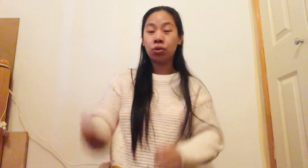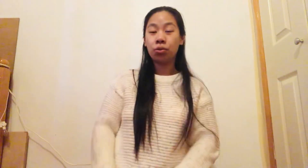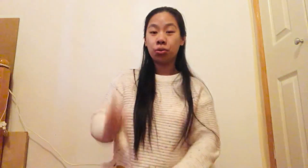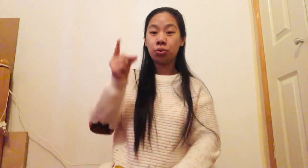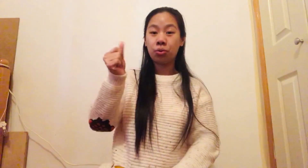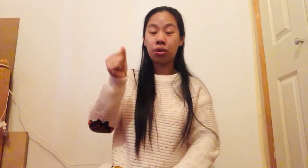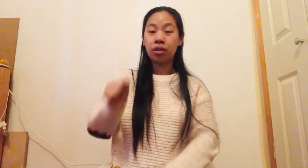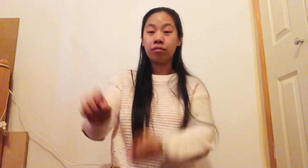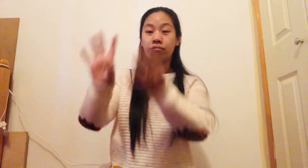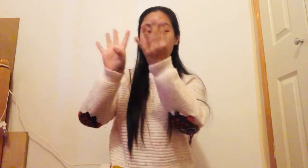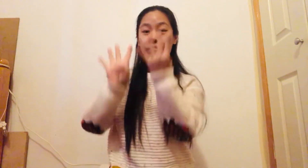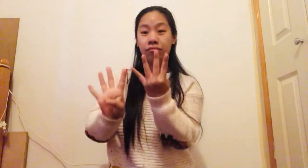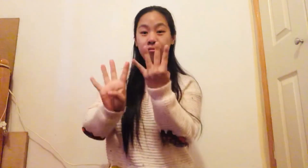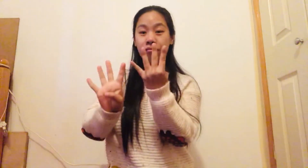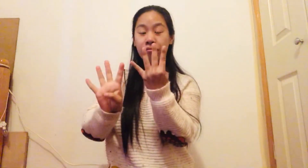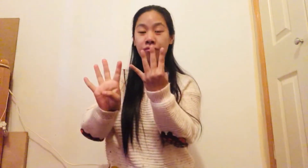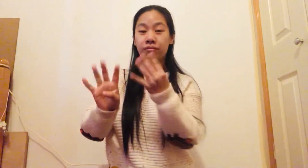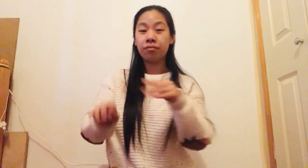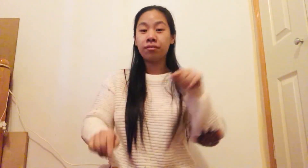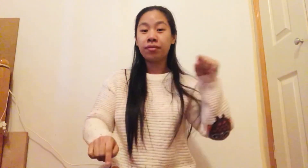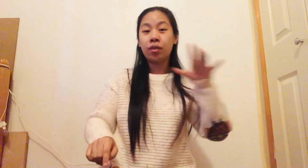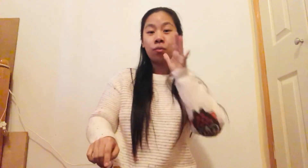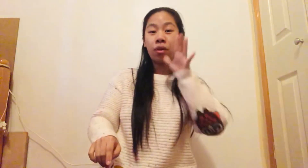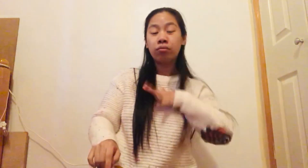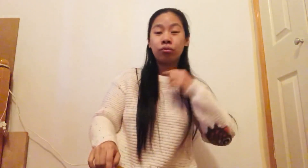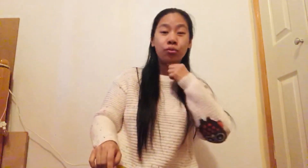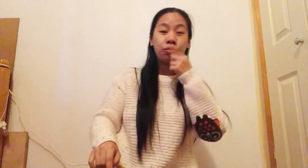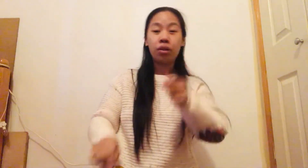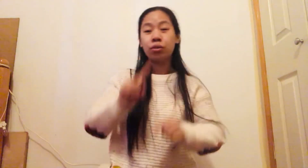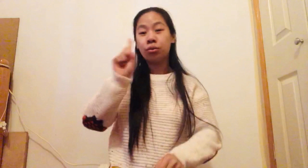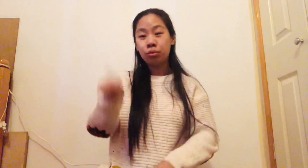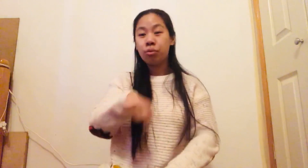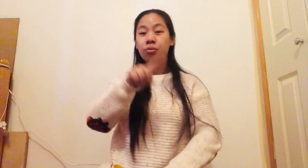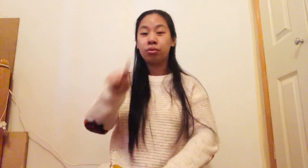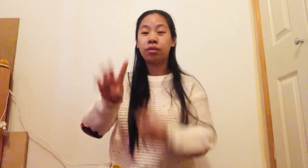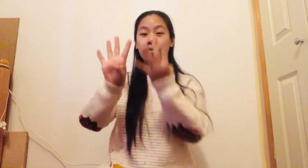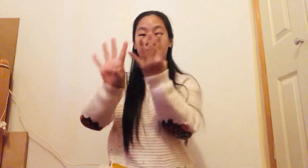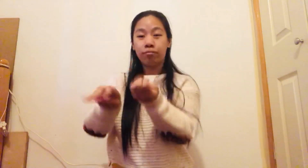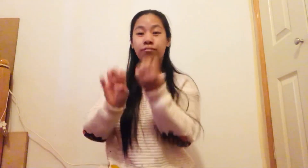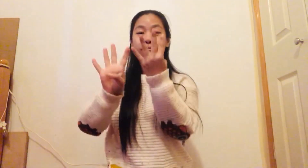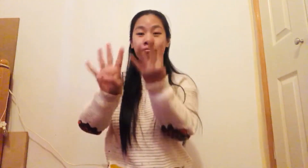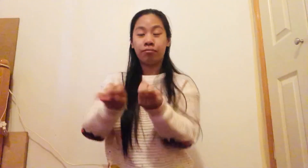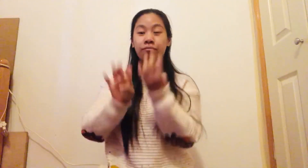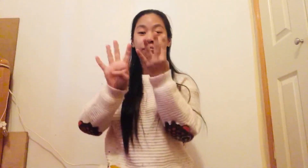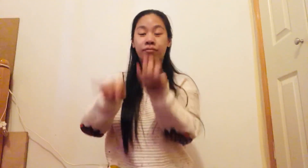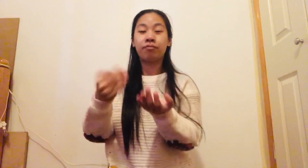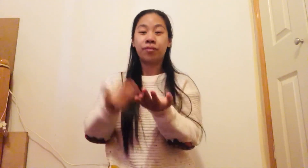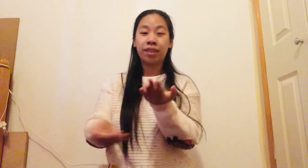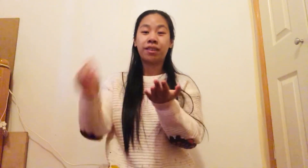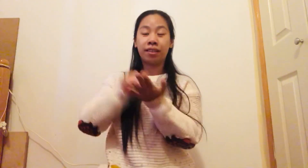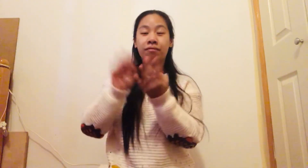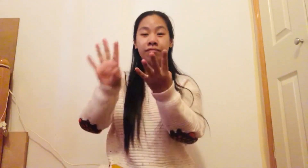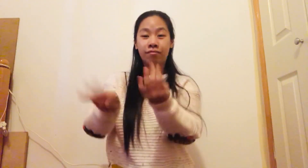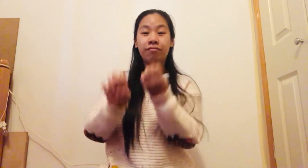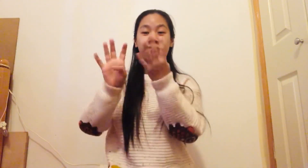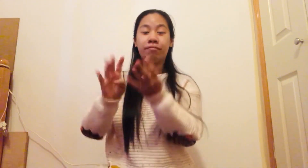A woman is leading many dogs around. The woman tells them to roll over, and they roll over and roll